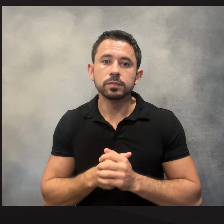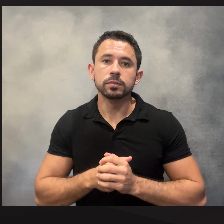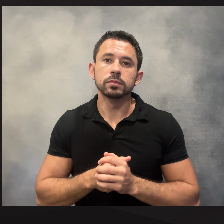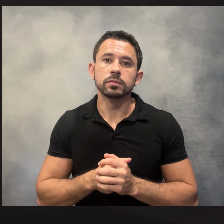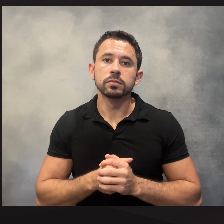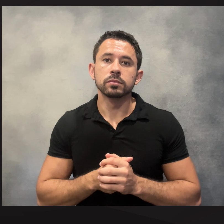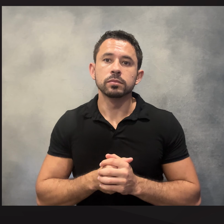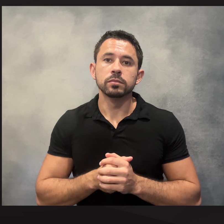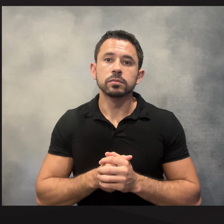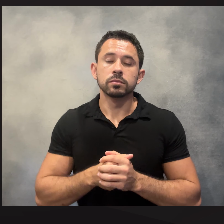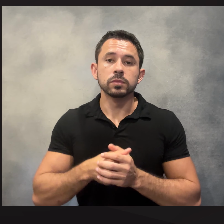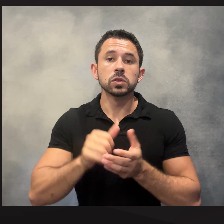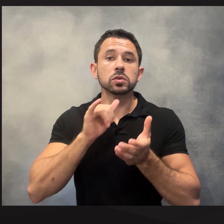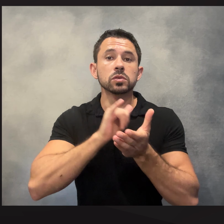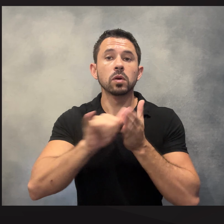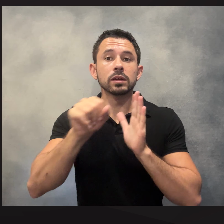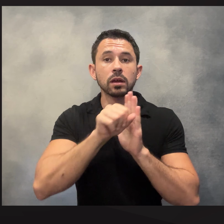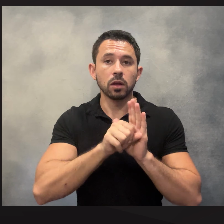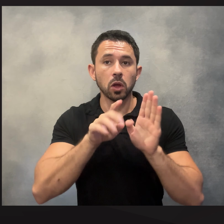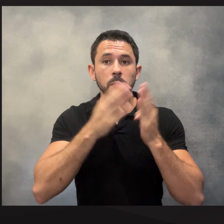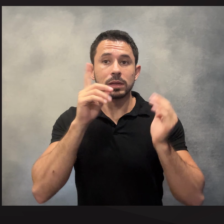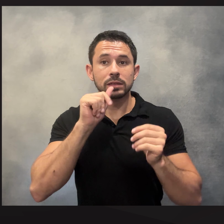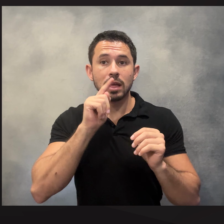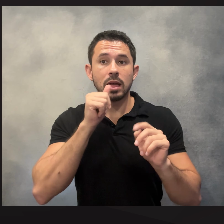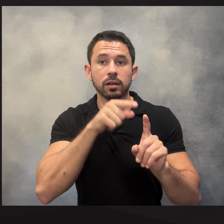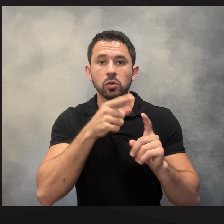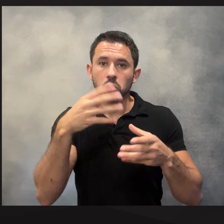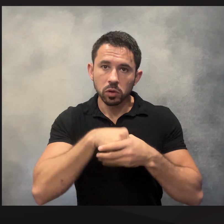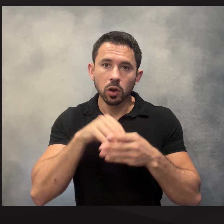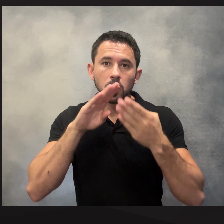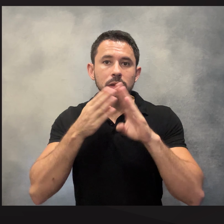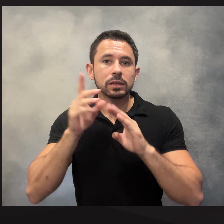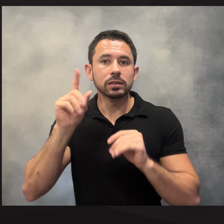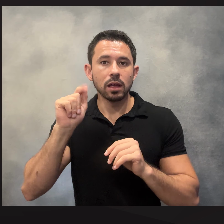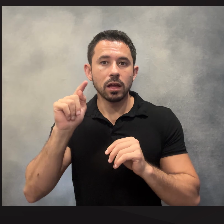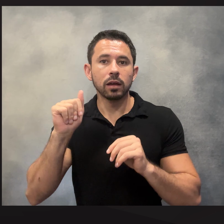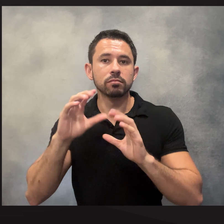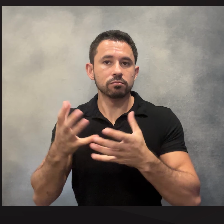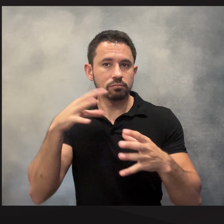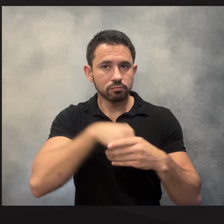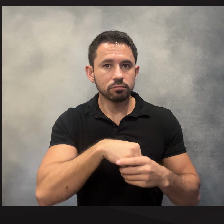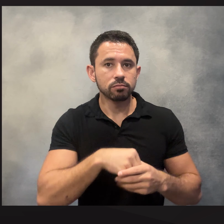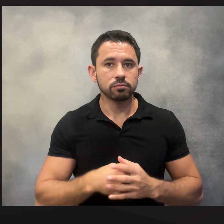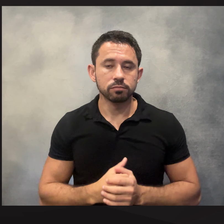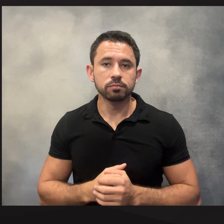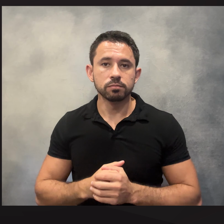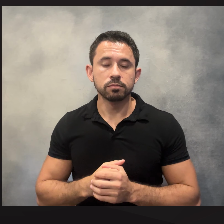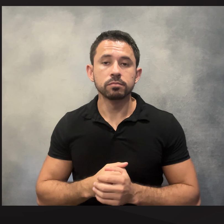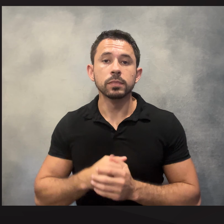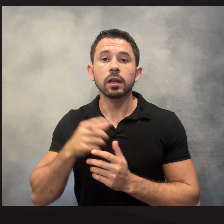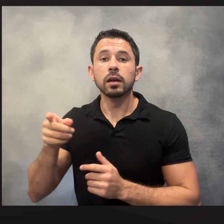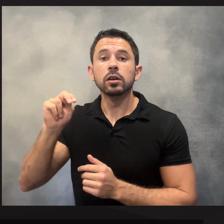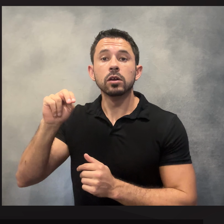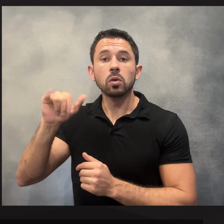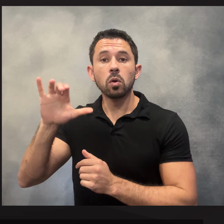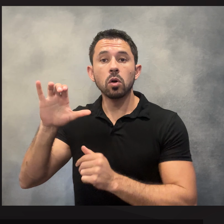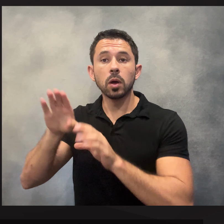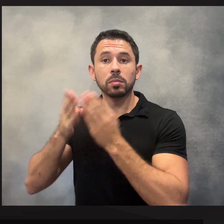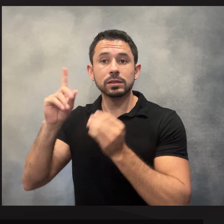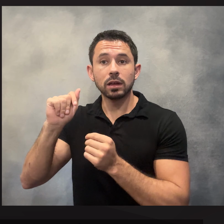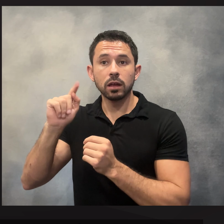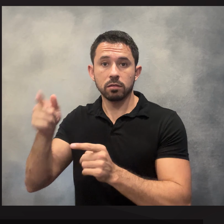New York State Open Data includes city data sets within it. New York City Open Data is operated by